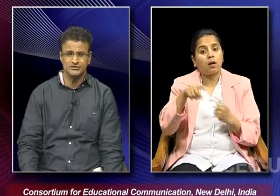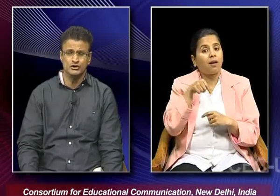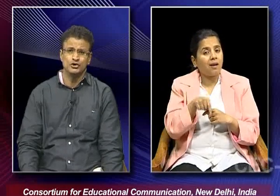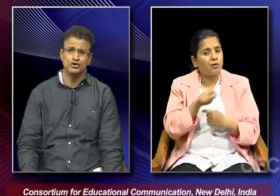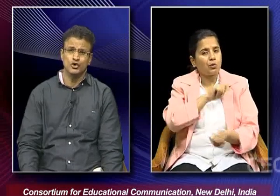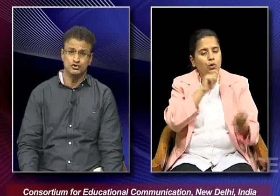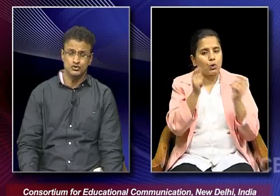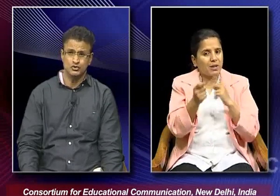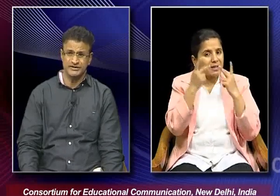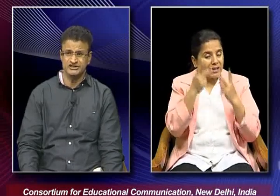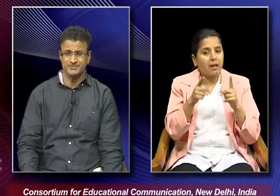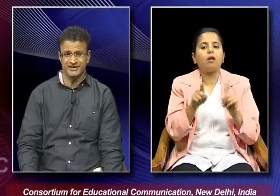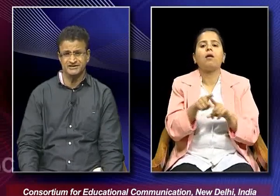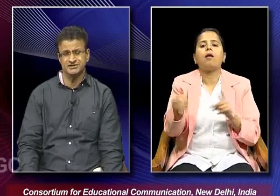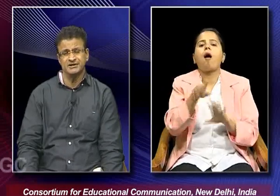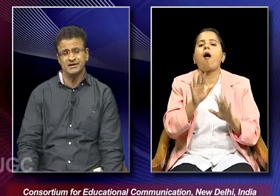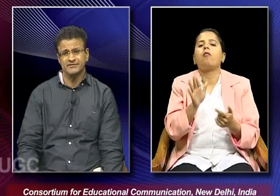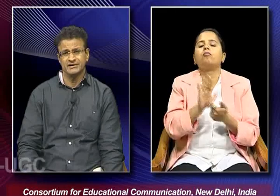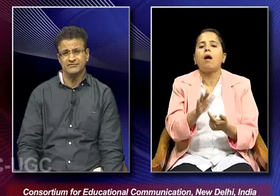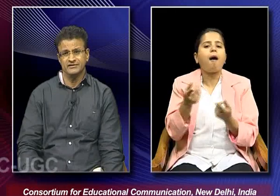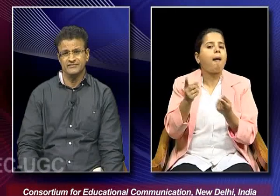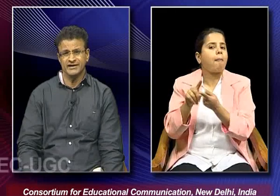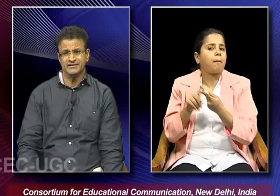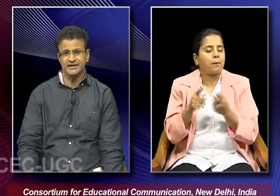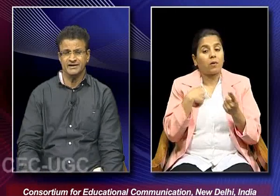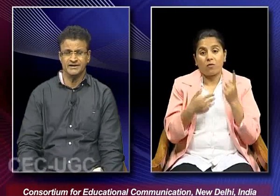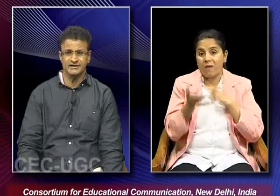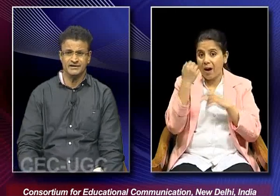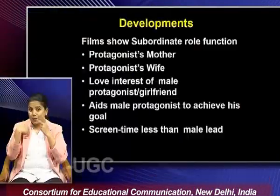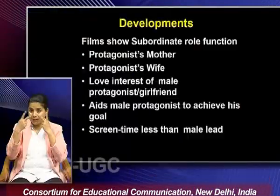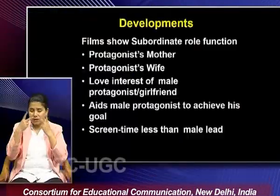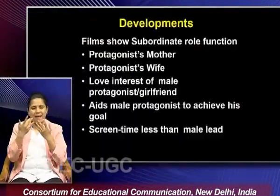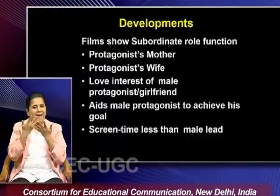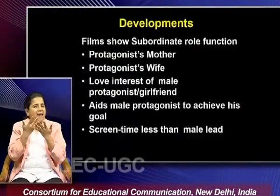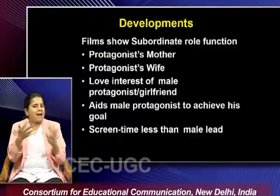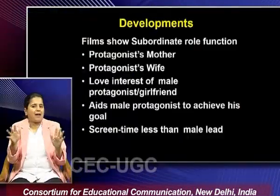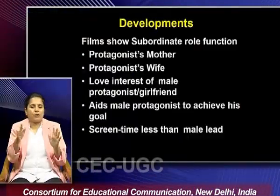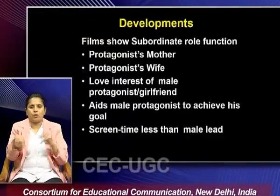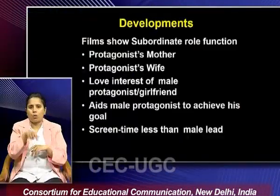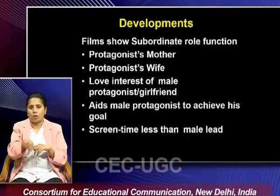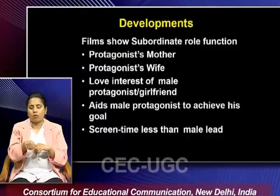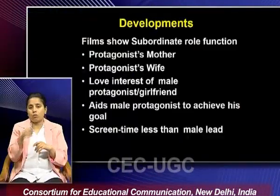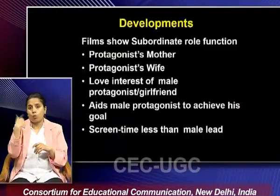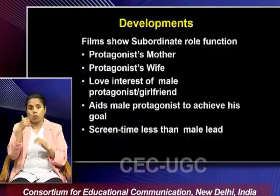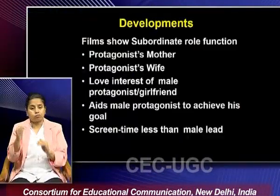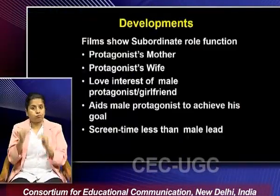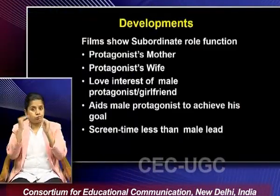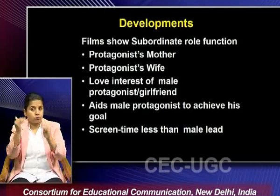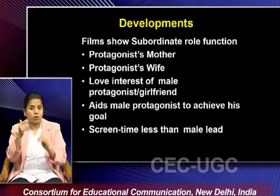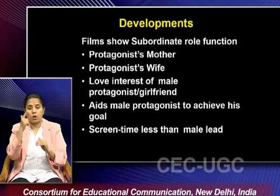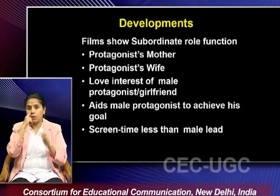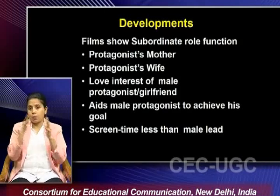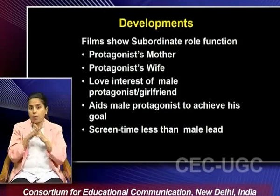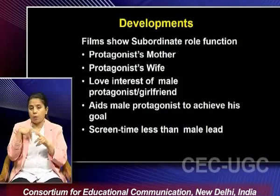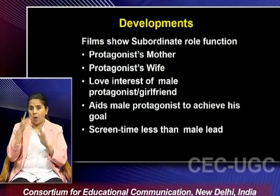transformation also takes place when we find that any kind of advanced or modern women